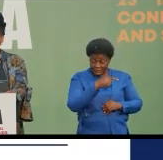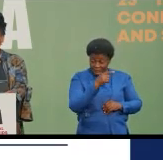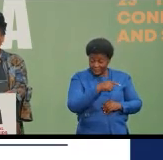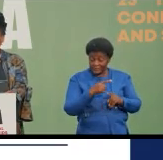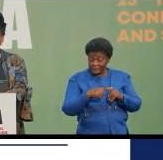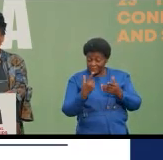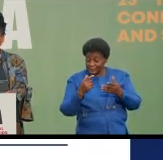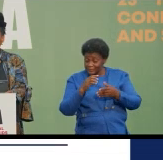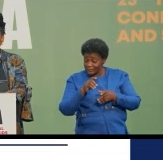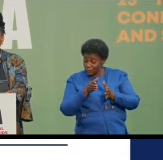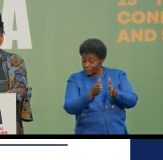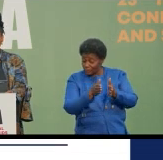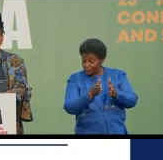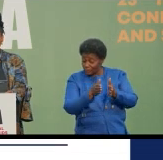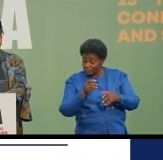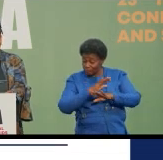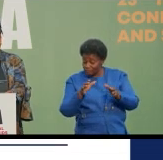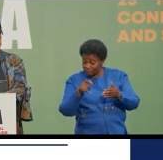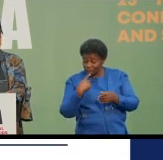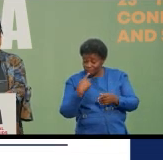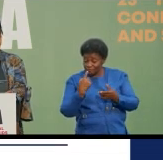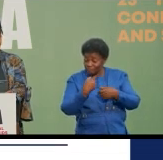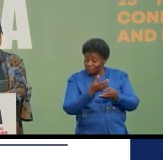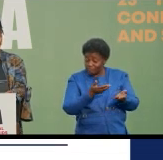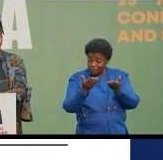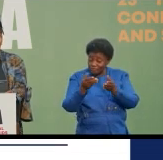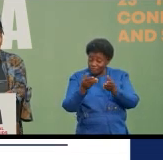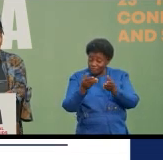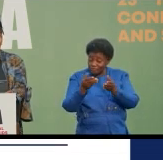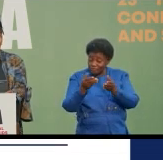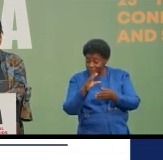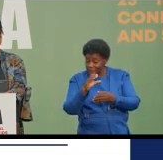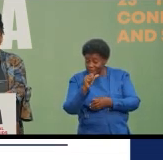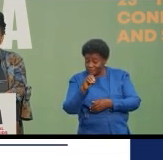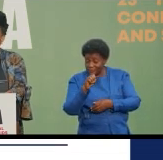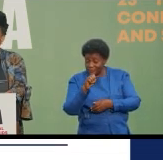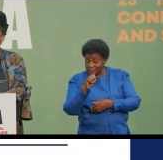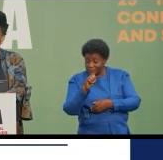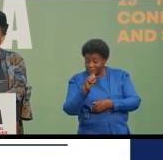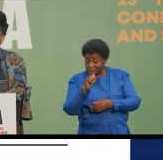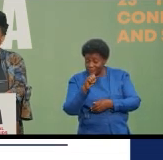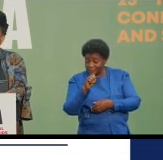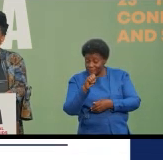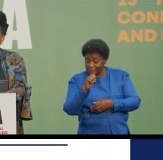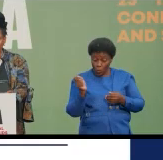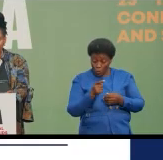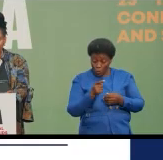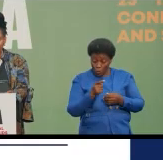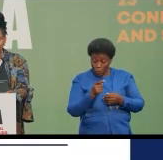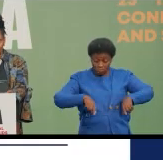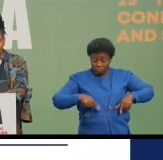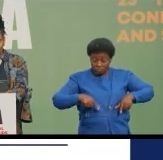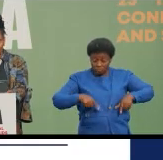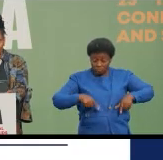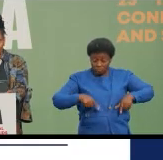where we don't need to continue to make a case. We have all had lived experience in